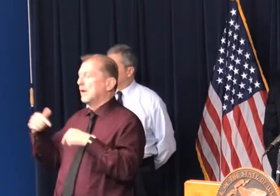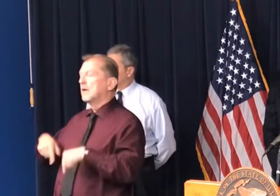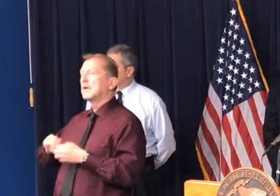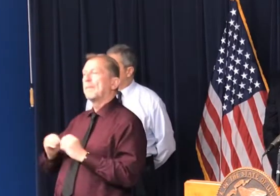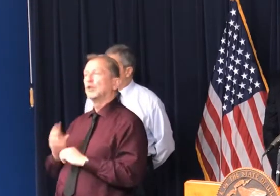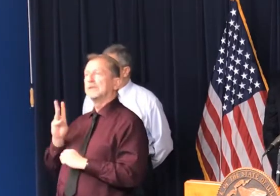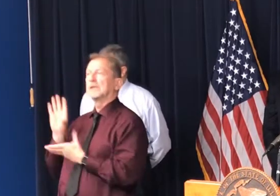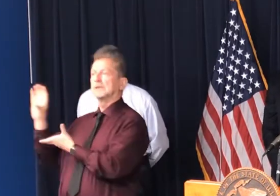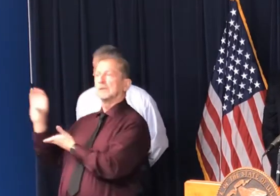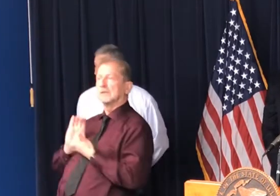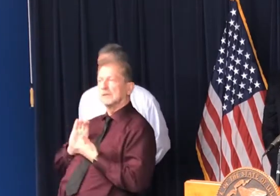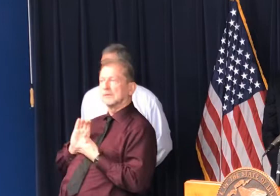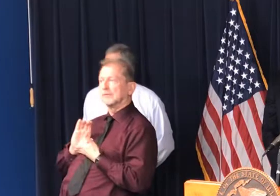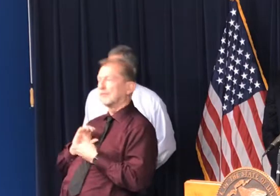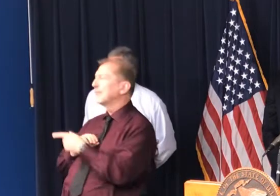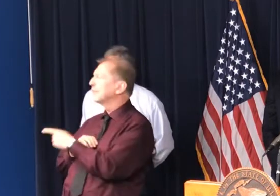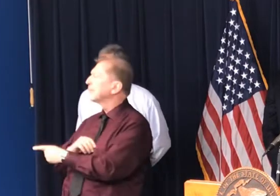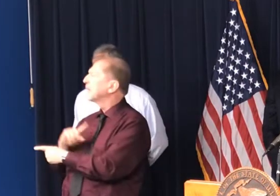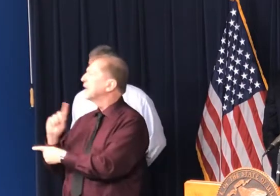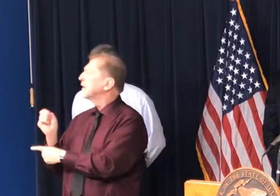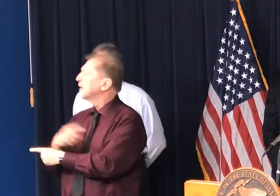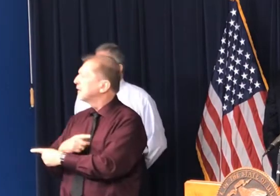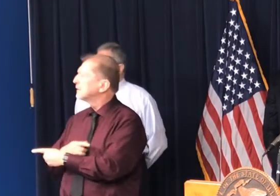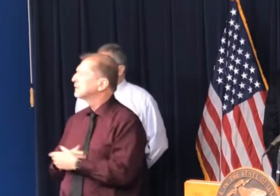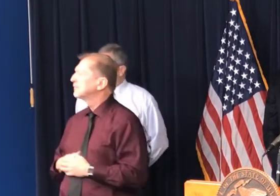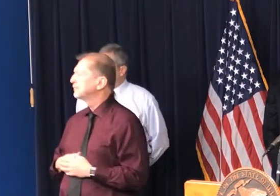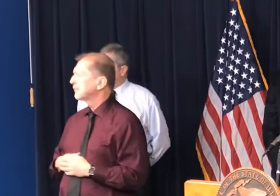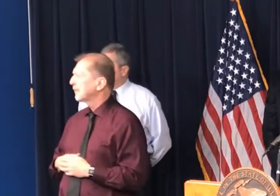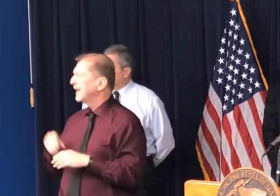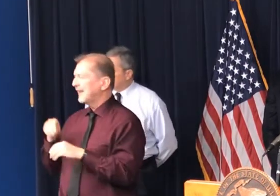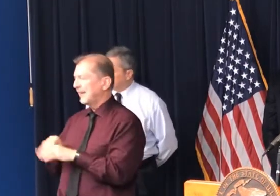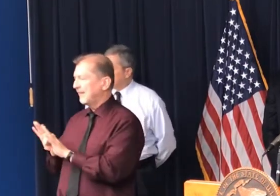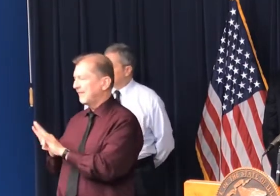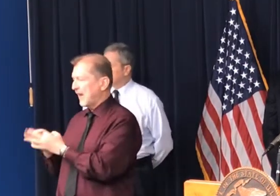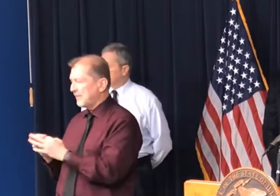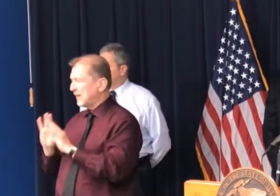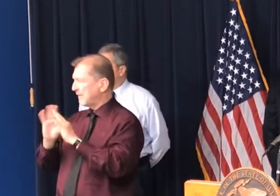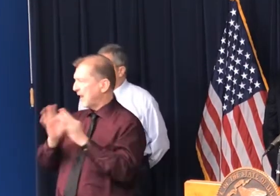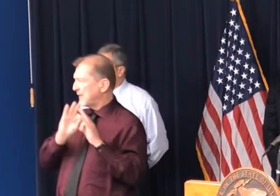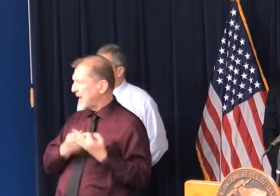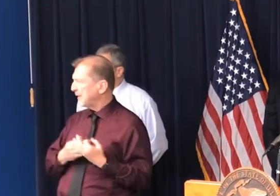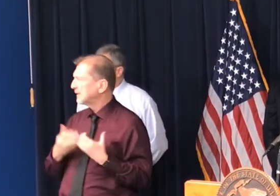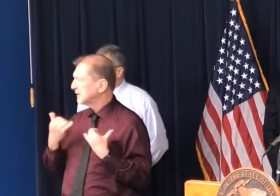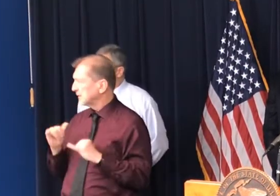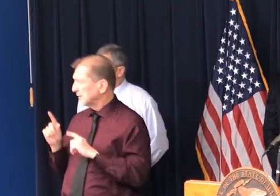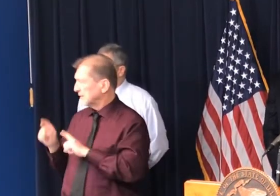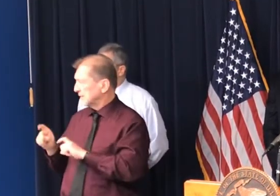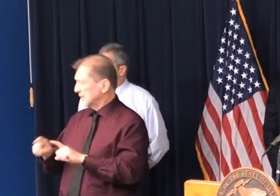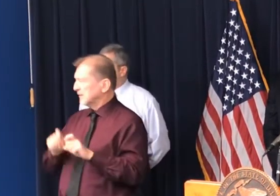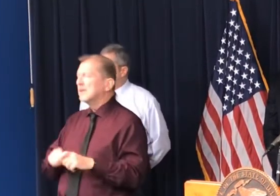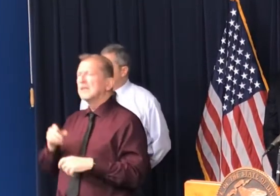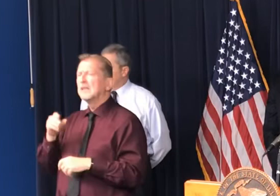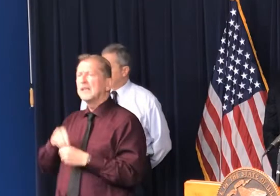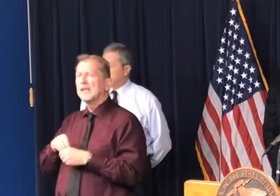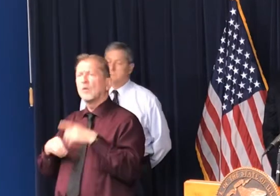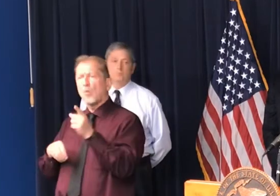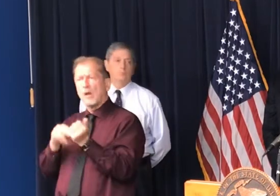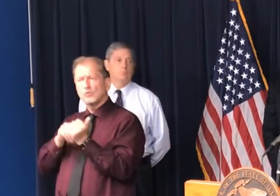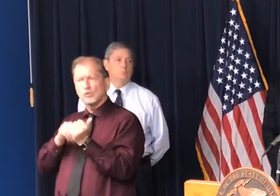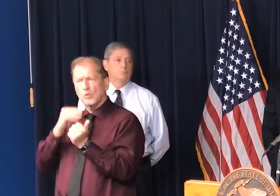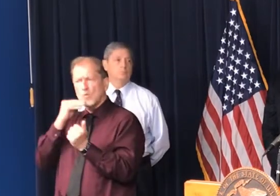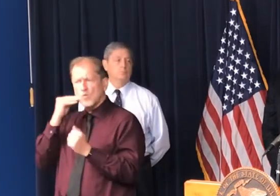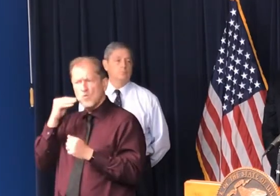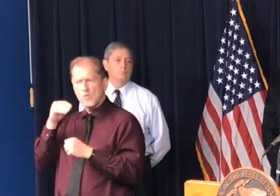Another question for Dr. Ezeke. Are we seeing multiple deaths in families? Also, still just one death at the DuPage County long-term care facility?